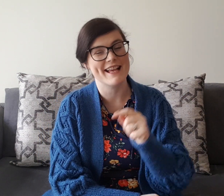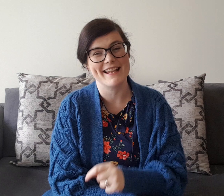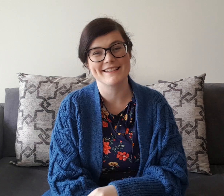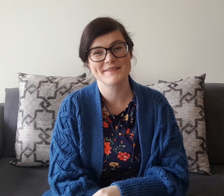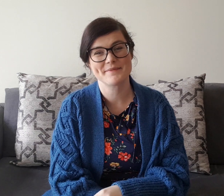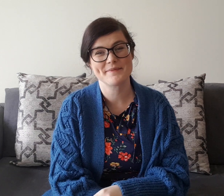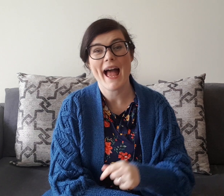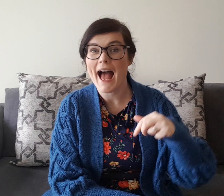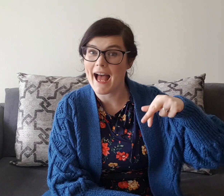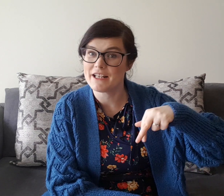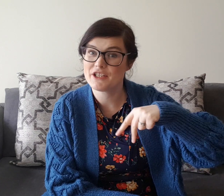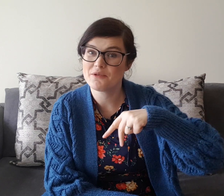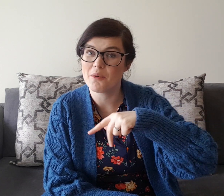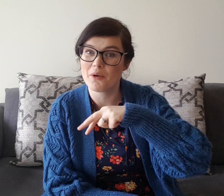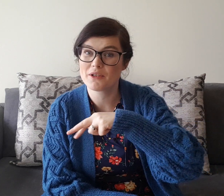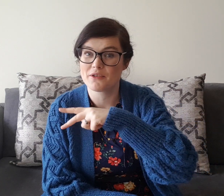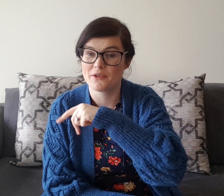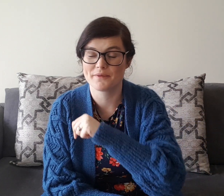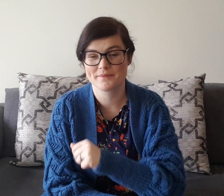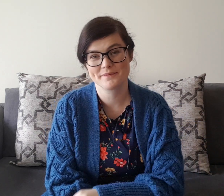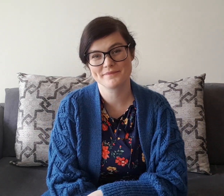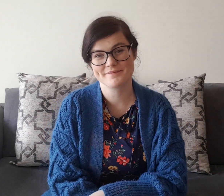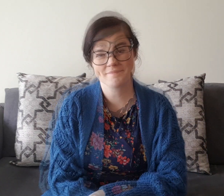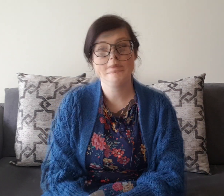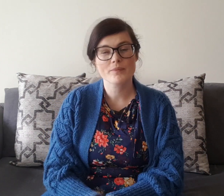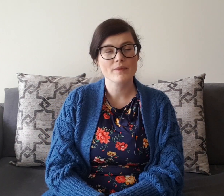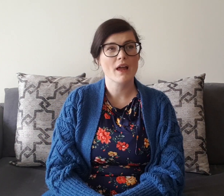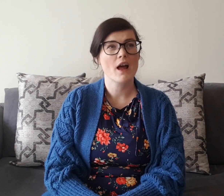said, and she walked on.